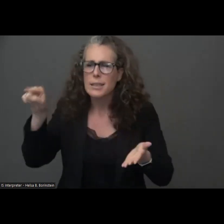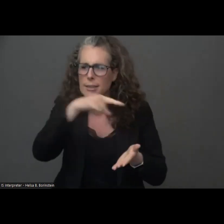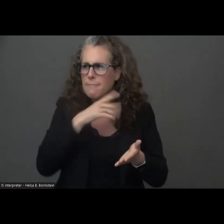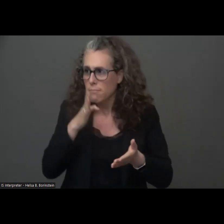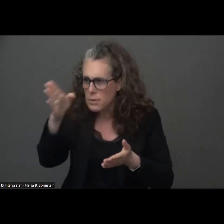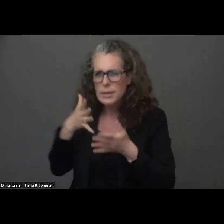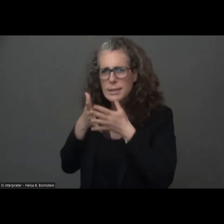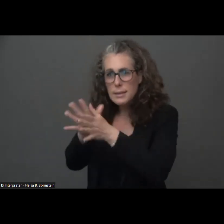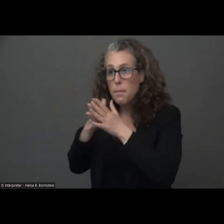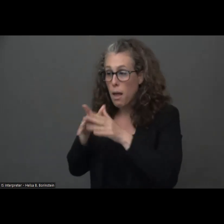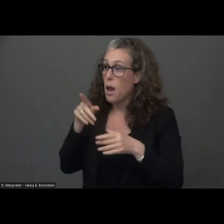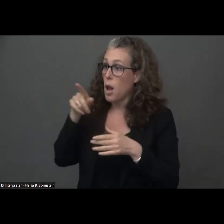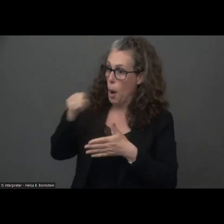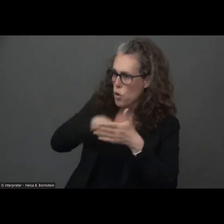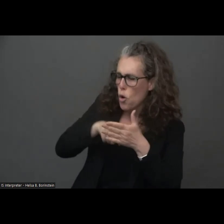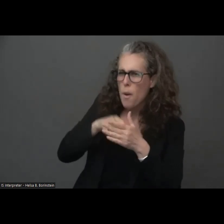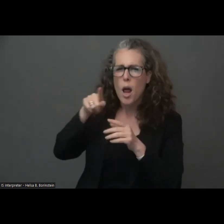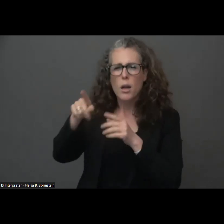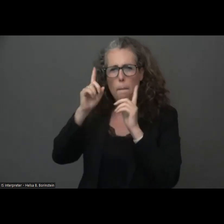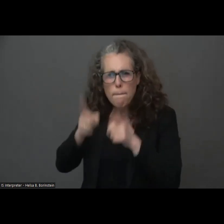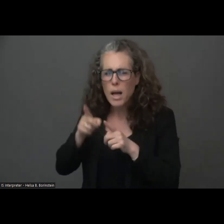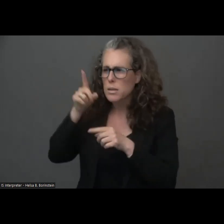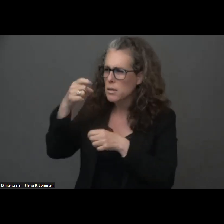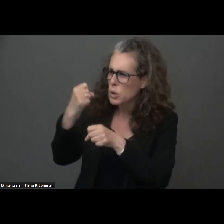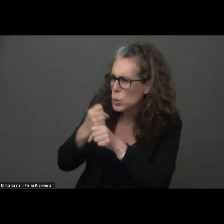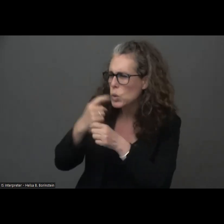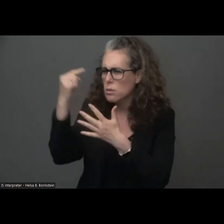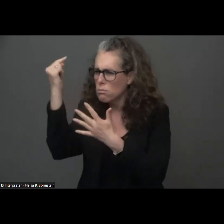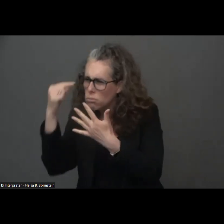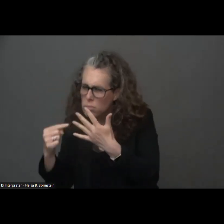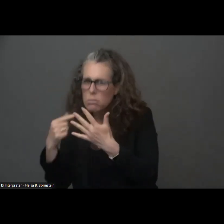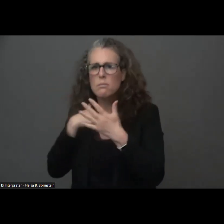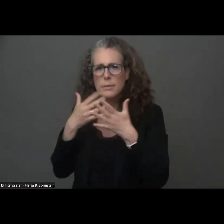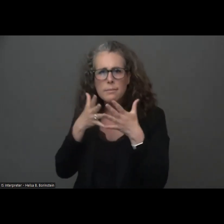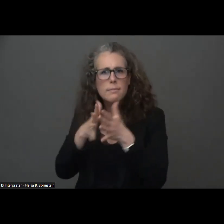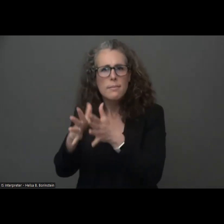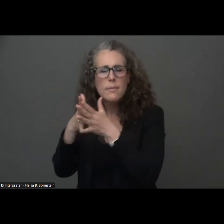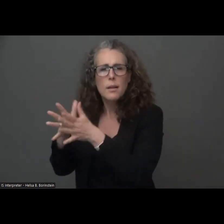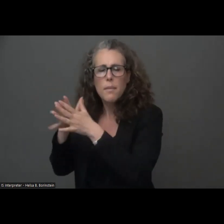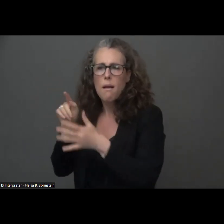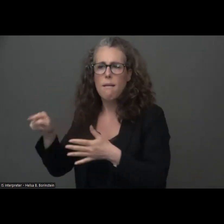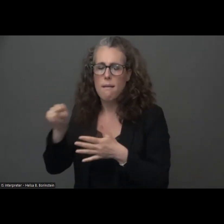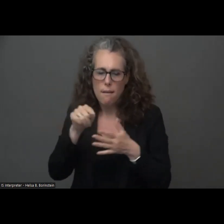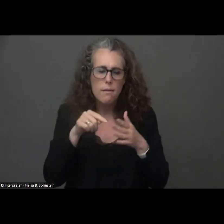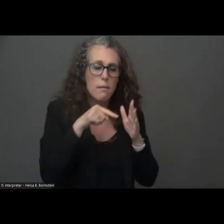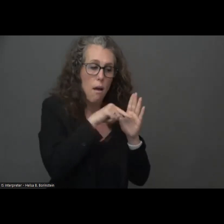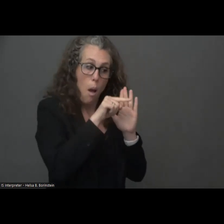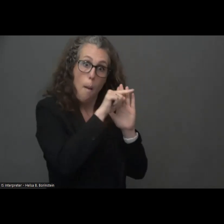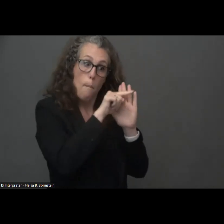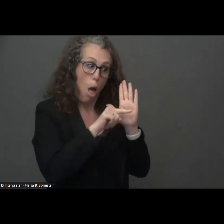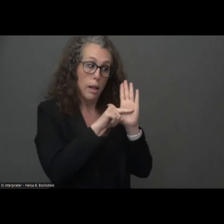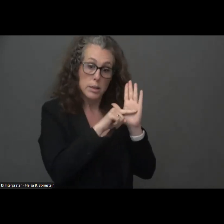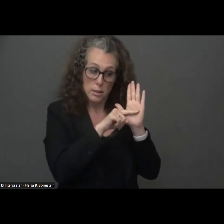procurement best practices, and working with them on adopting different policies and procedures to improve